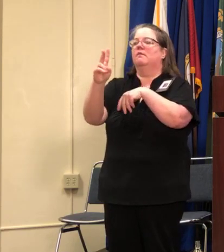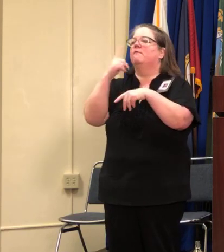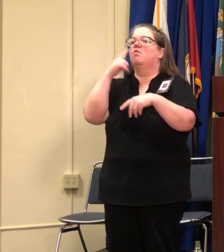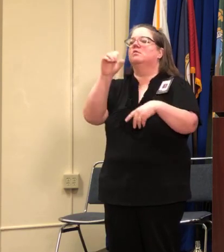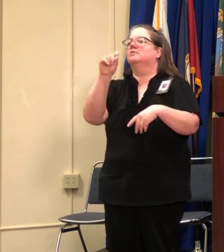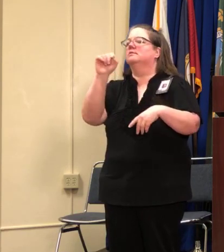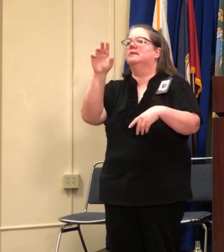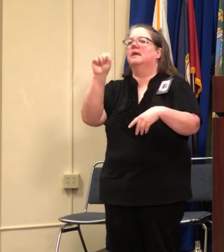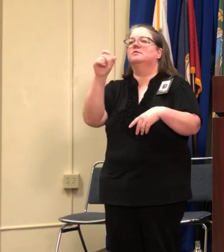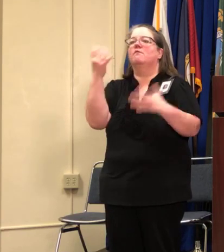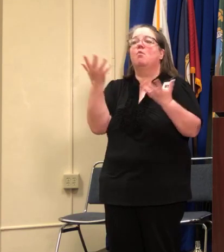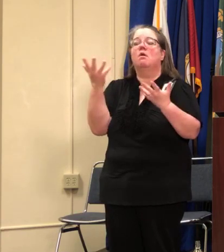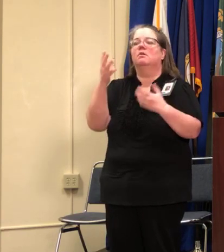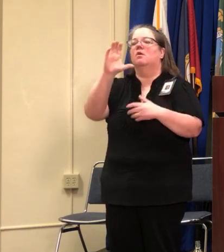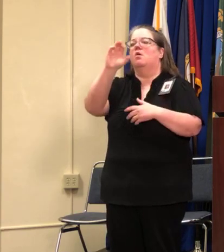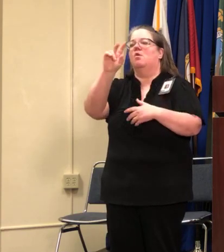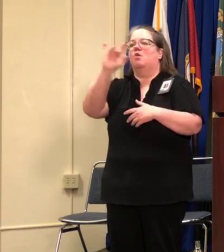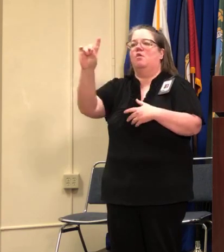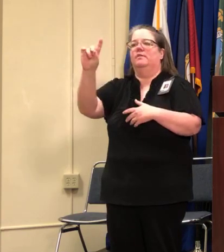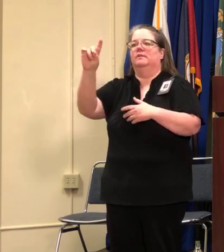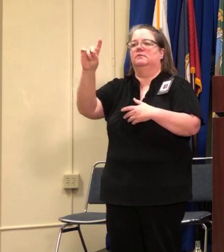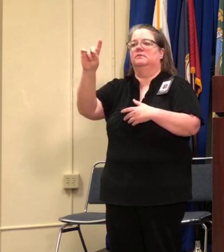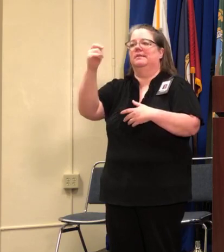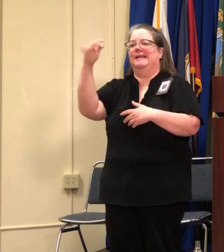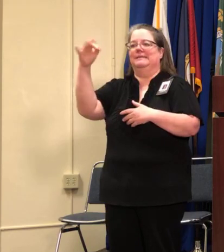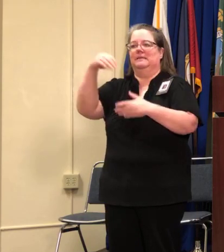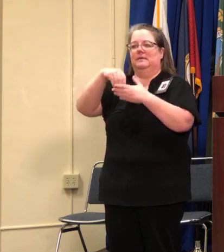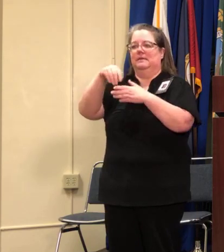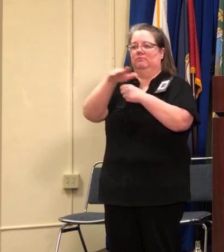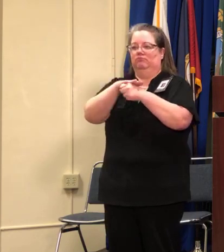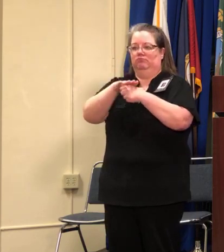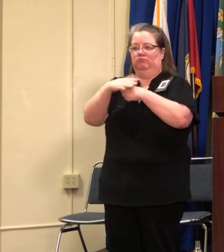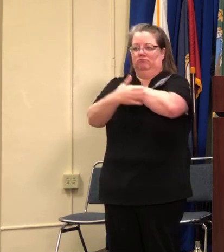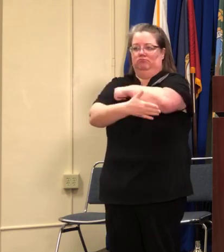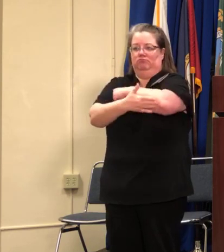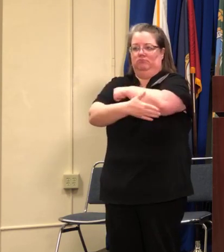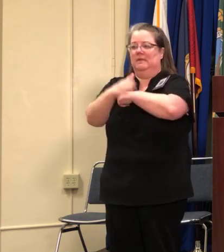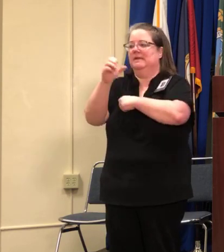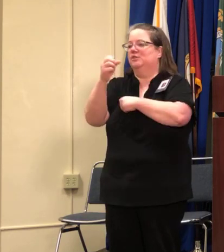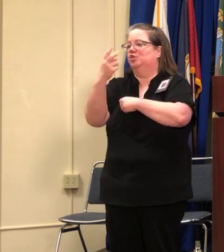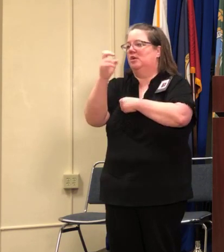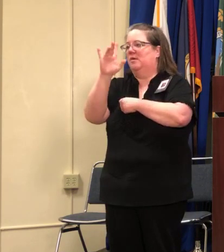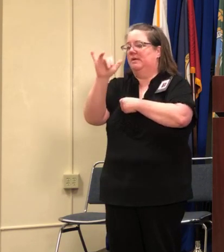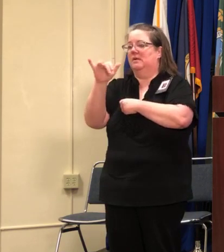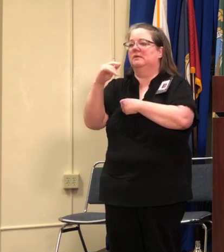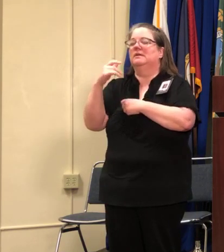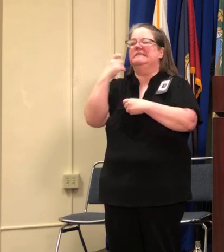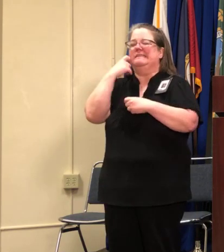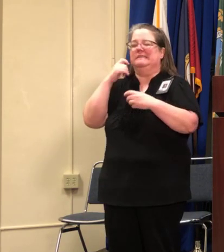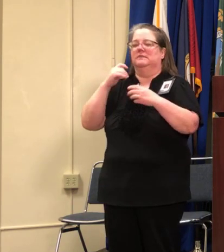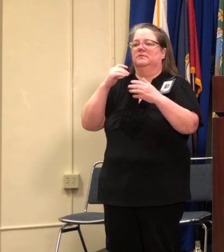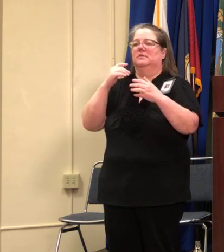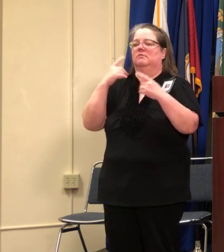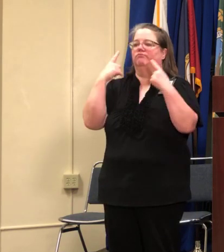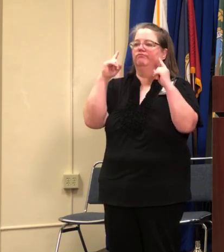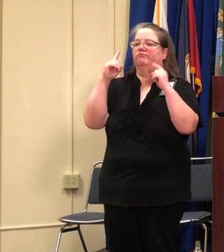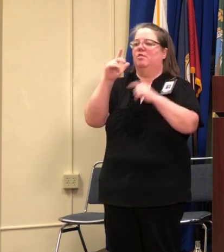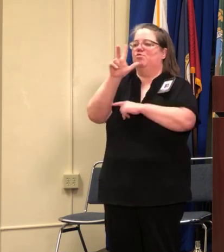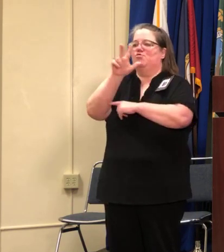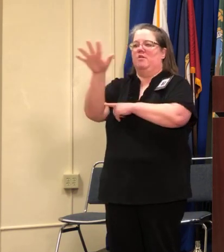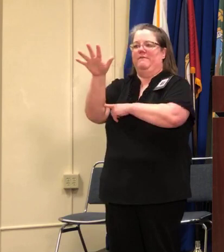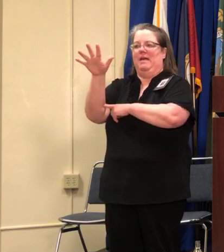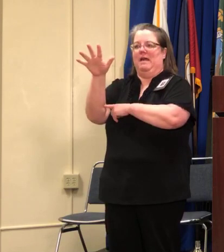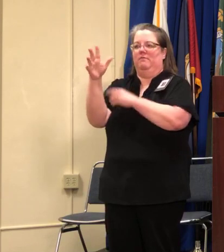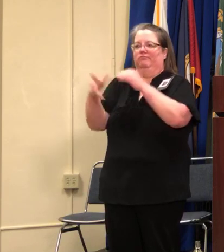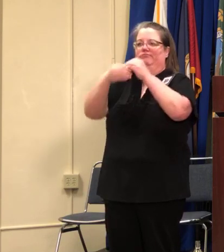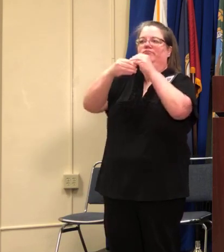COVID-19 in Shelby County. Yesterday, we received reports of 35 additional cases, which brings us up to